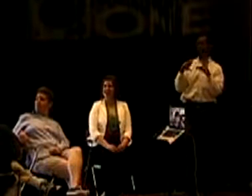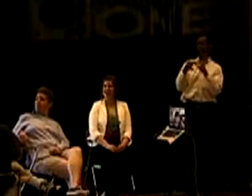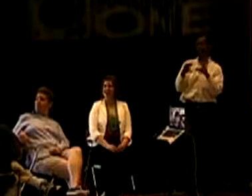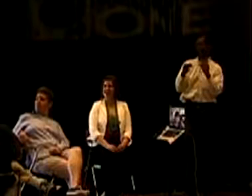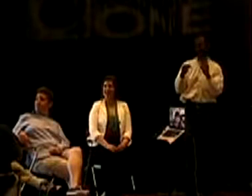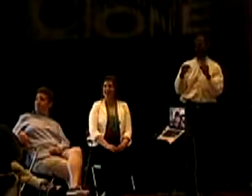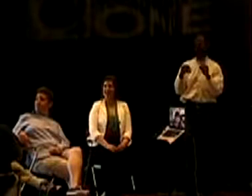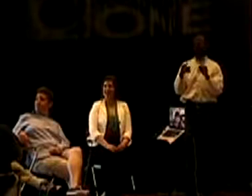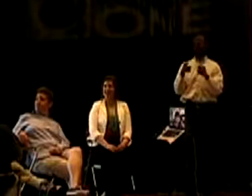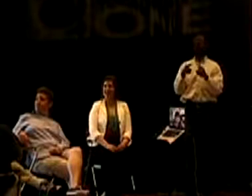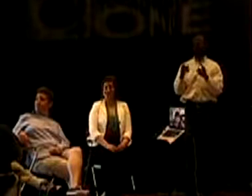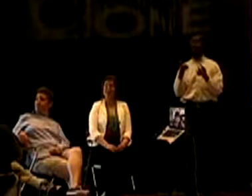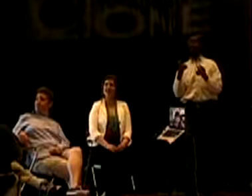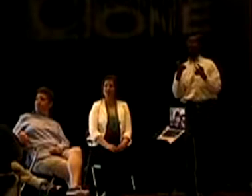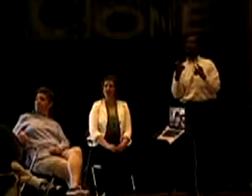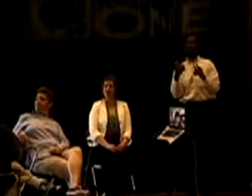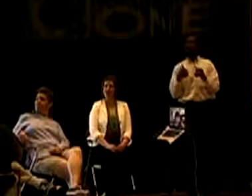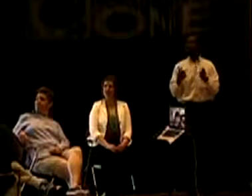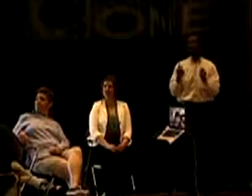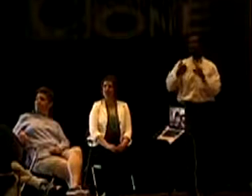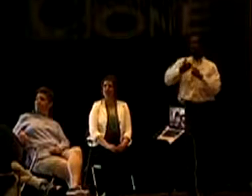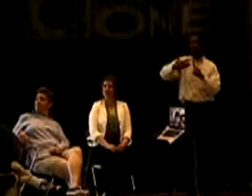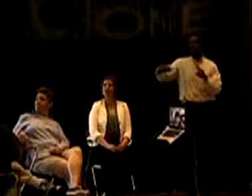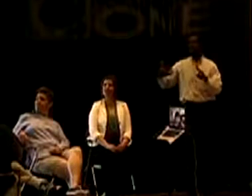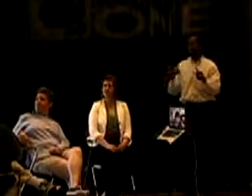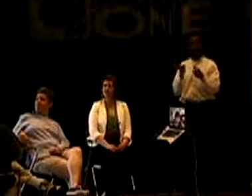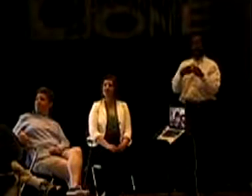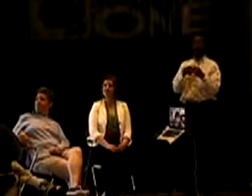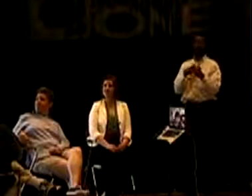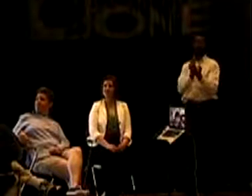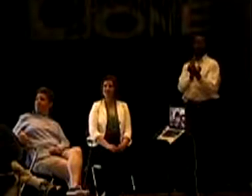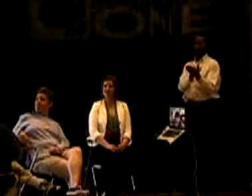And I don't really have a comment so much as a question, but